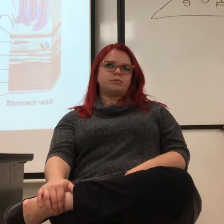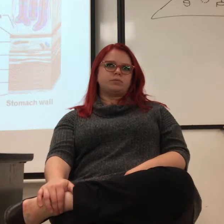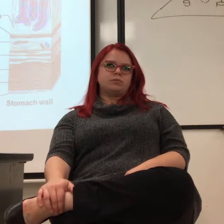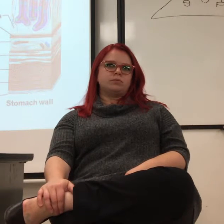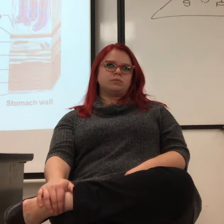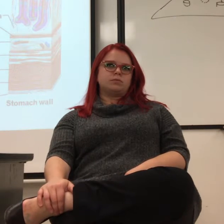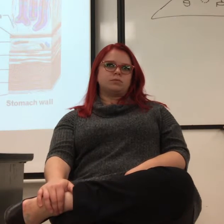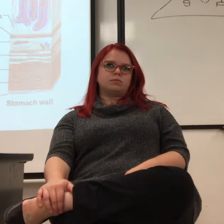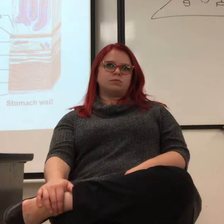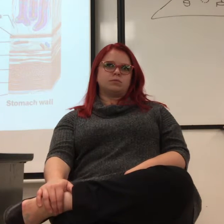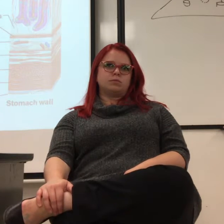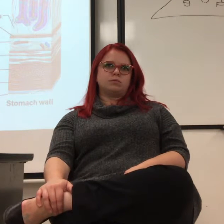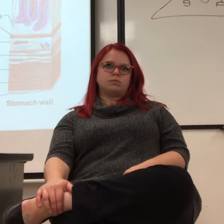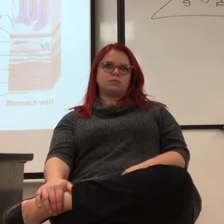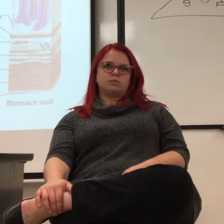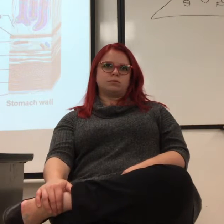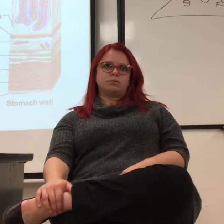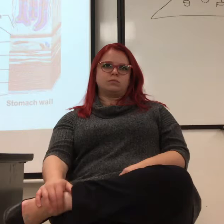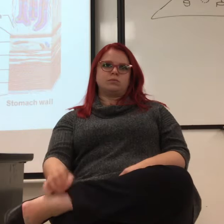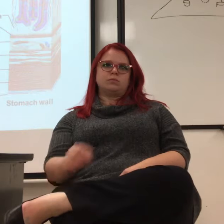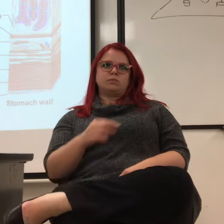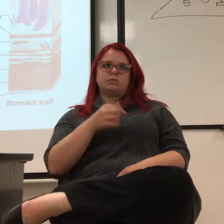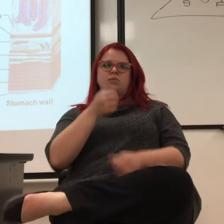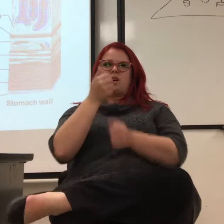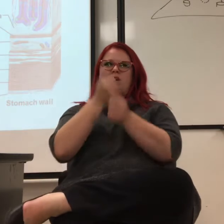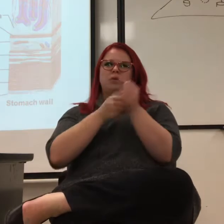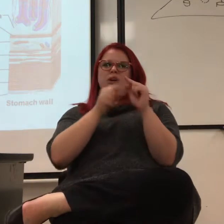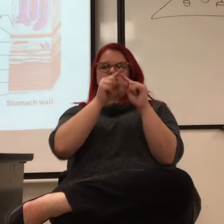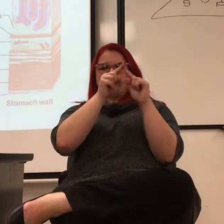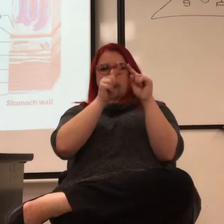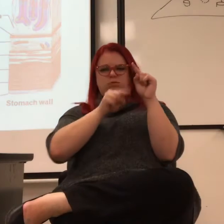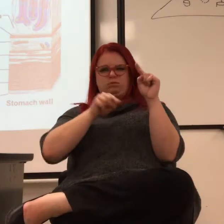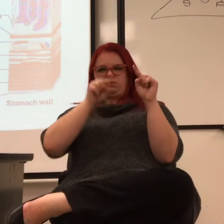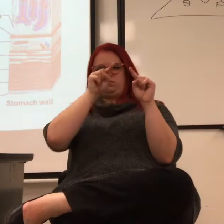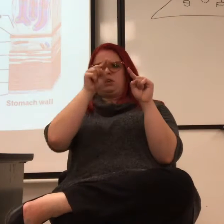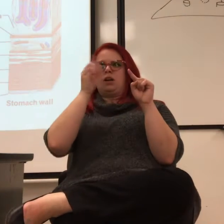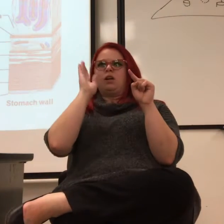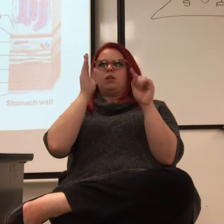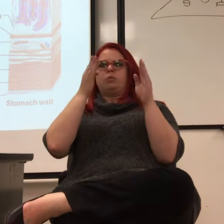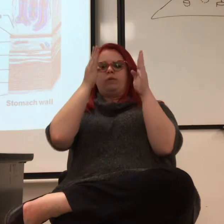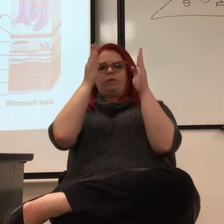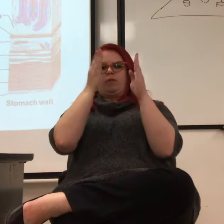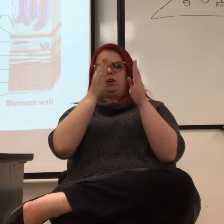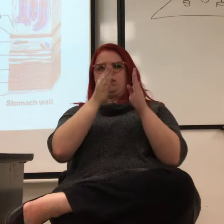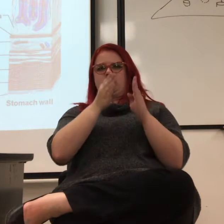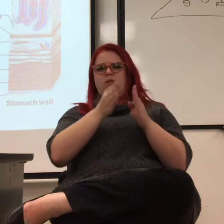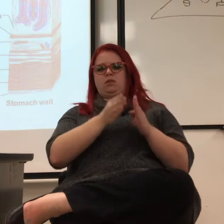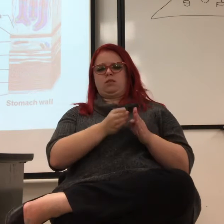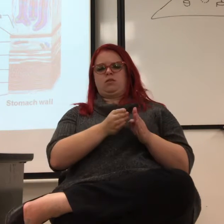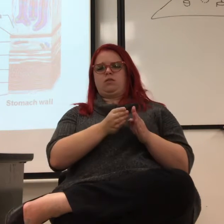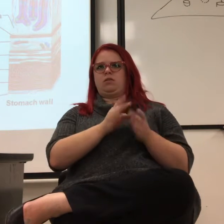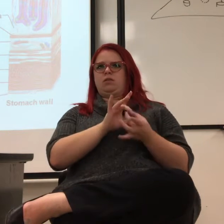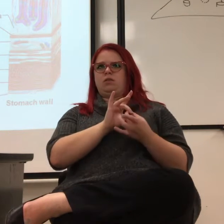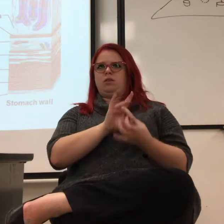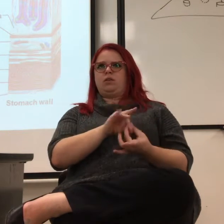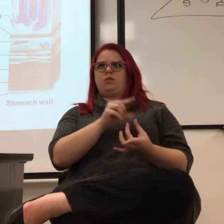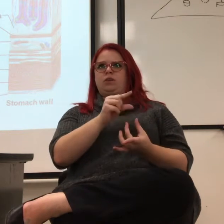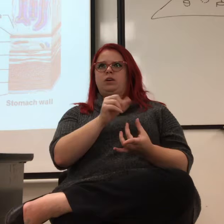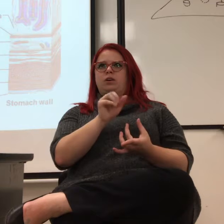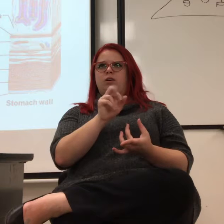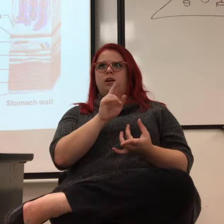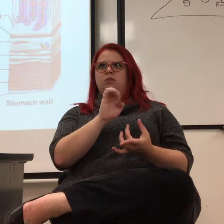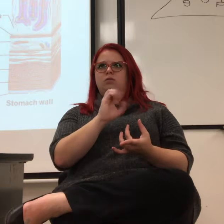And the surface of the epithelium. Now those gastric pits will kind of funnel down. They lead into gastric